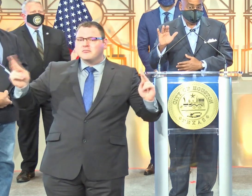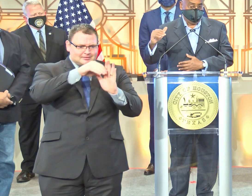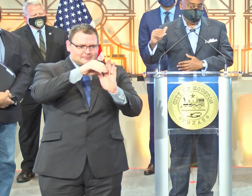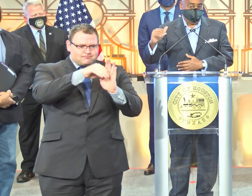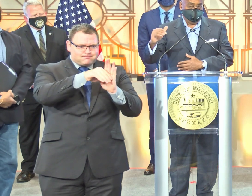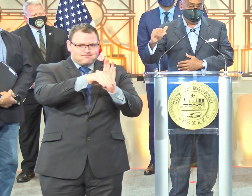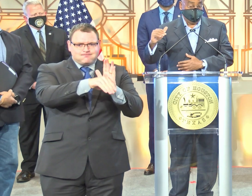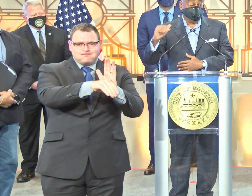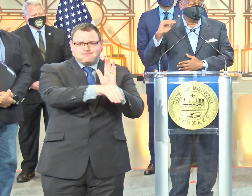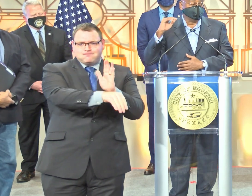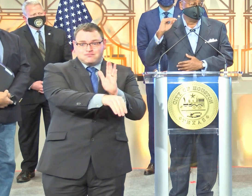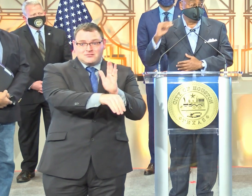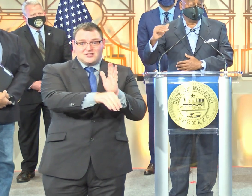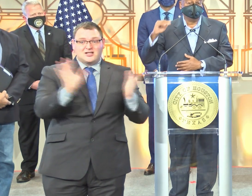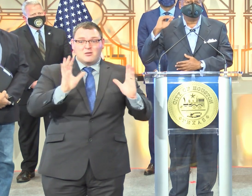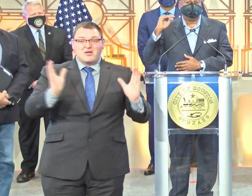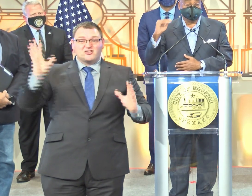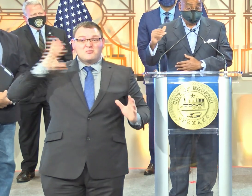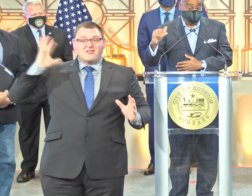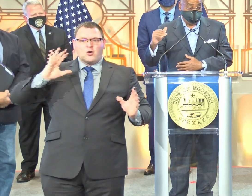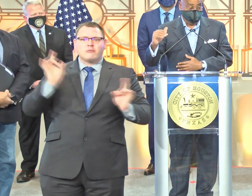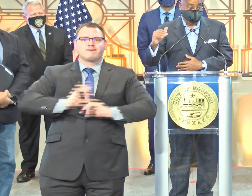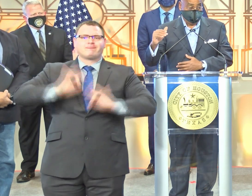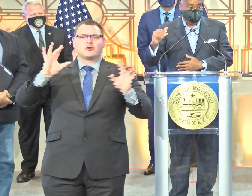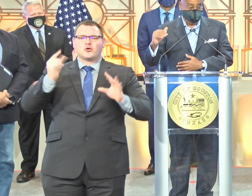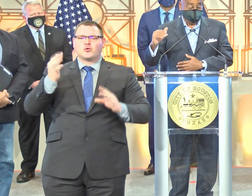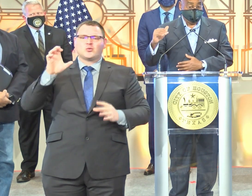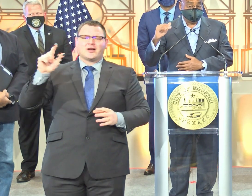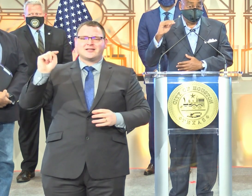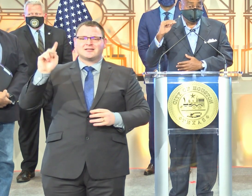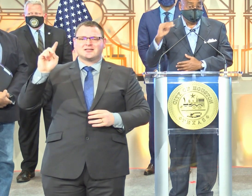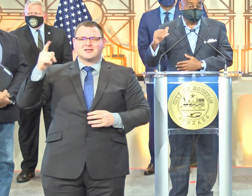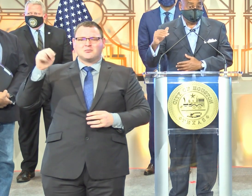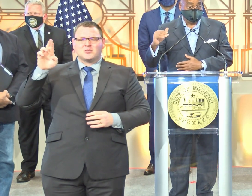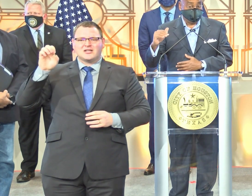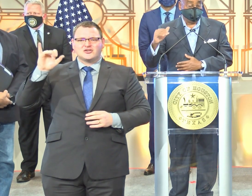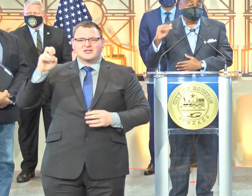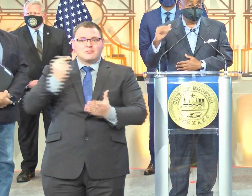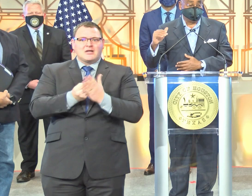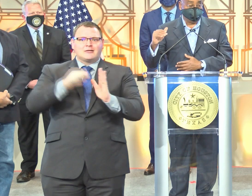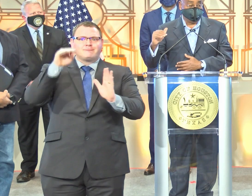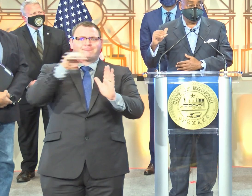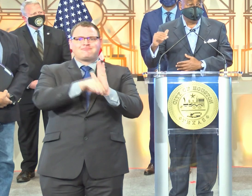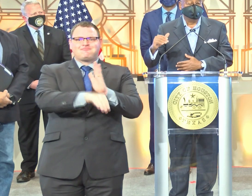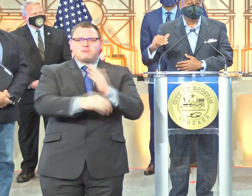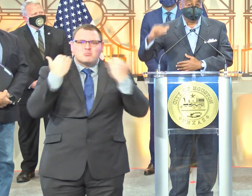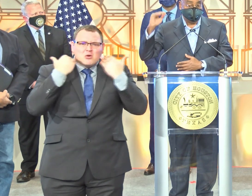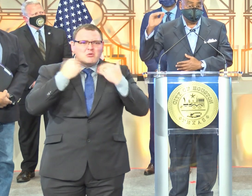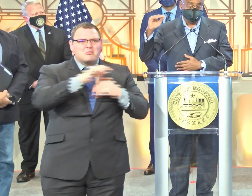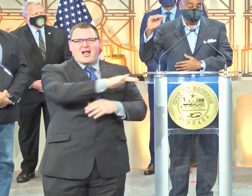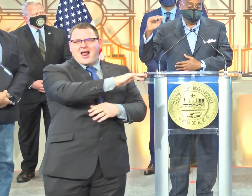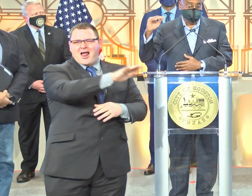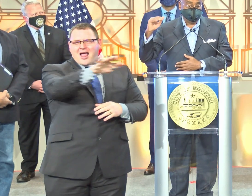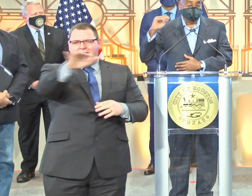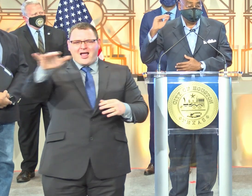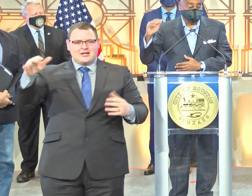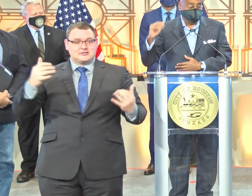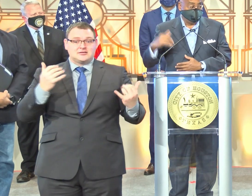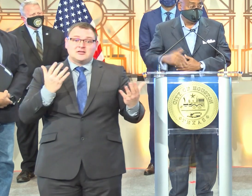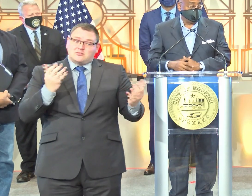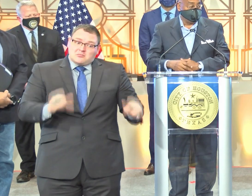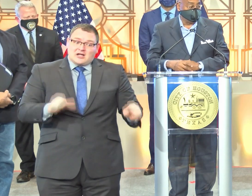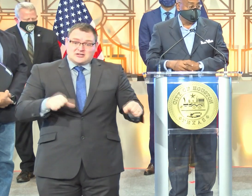impressive for Houston, with Nutter and the entire group, Mike, to do this now. It's important during the worst of